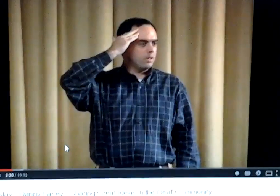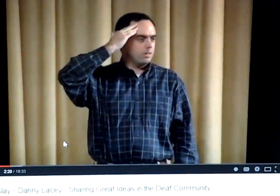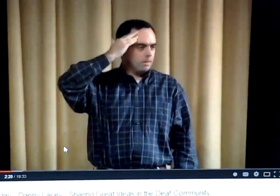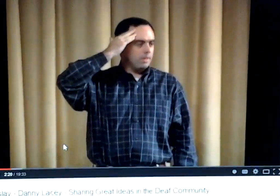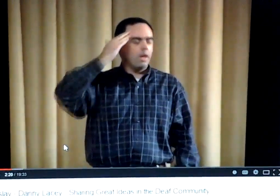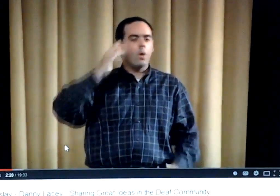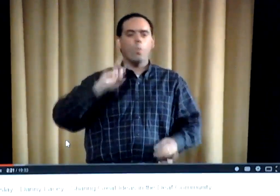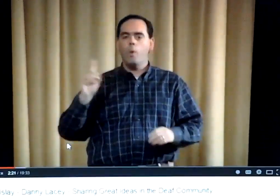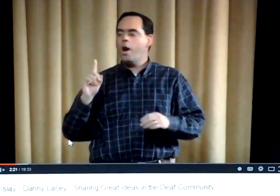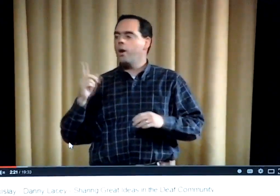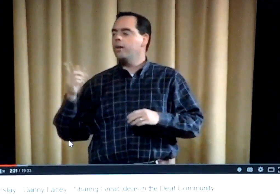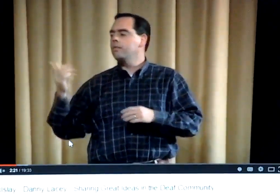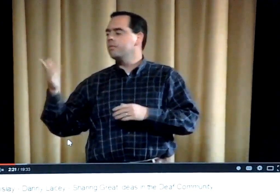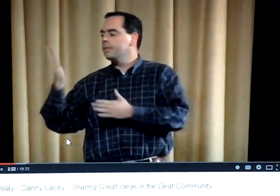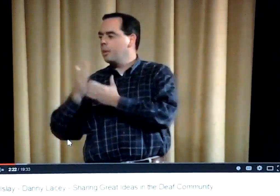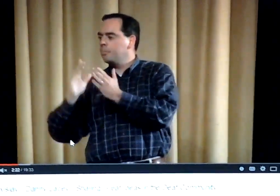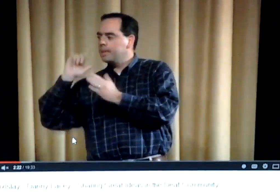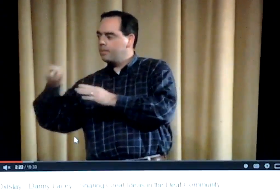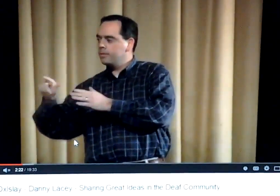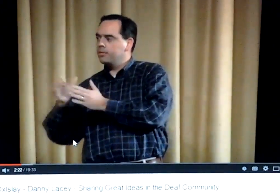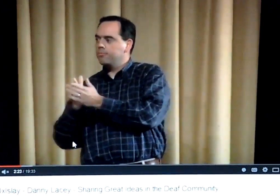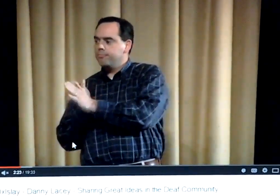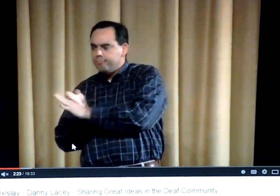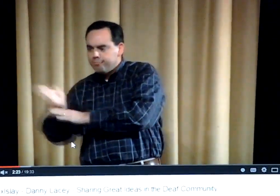Part of the deaf community I call Island of Knowledge.